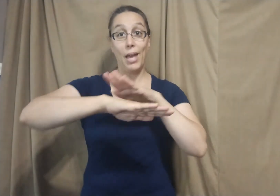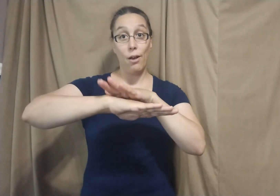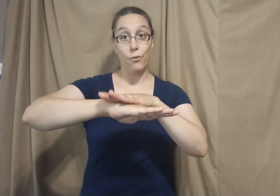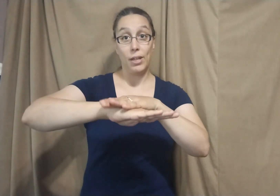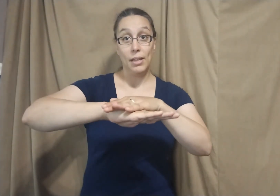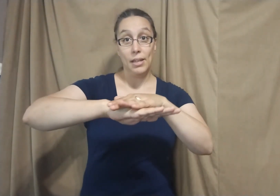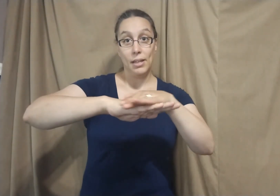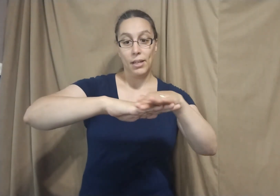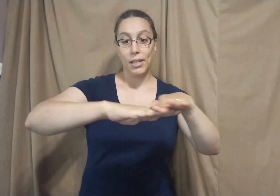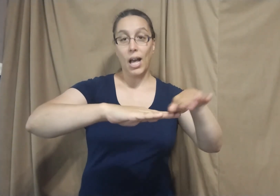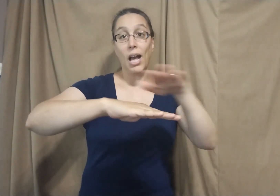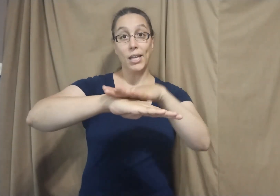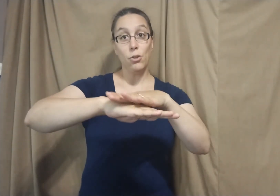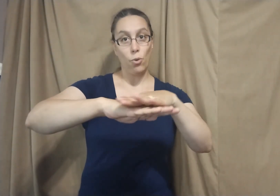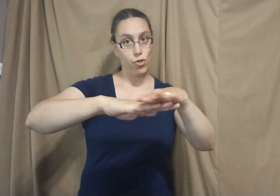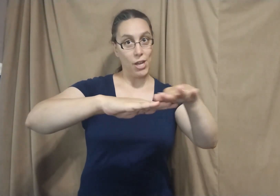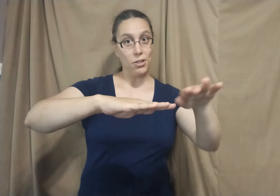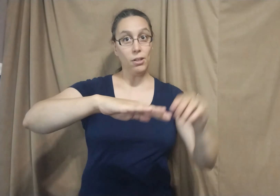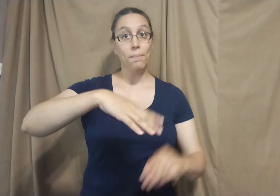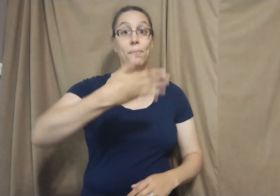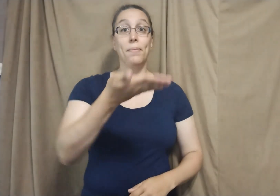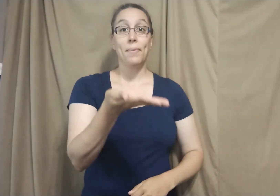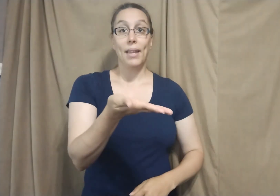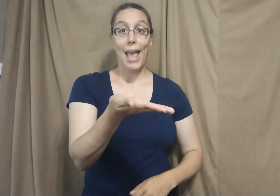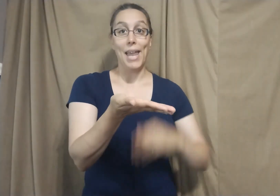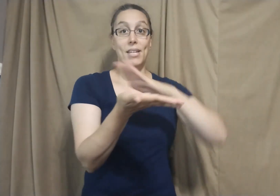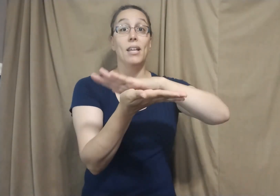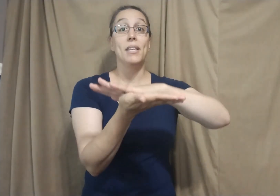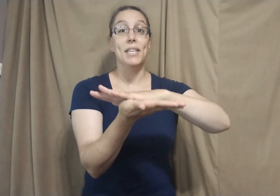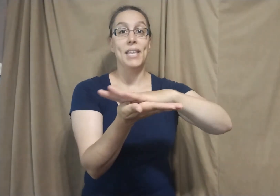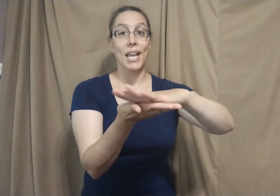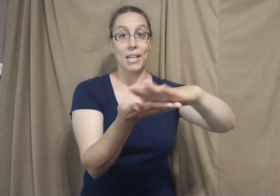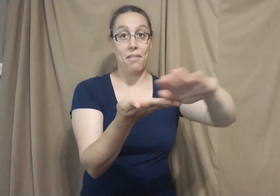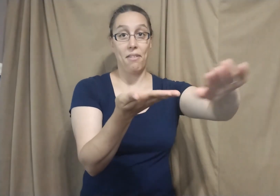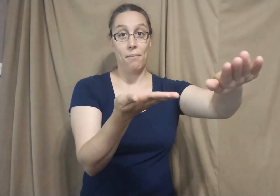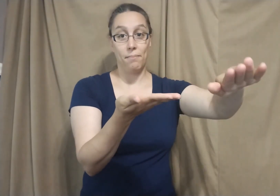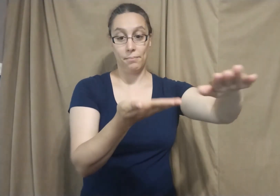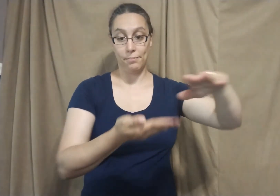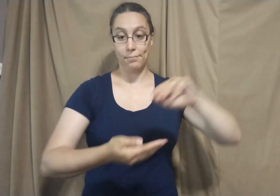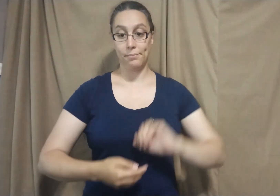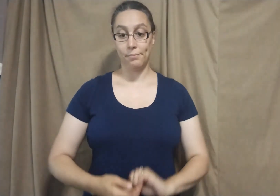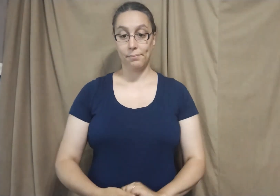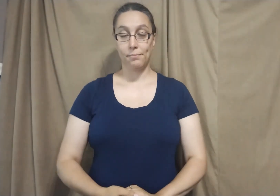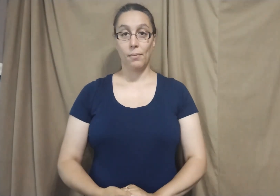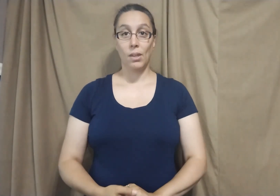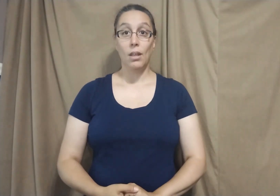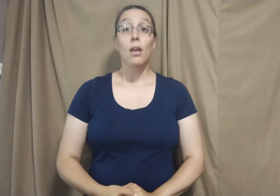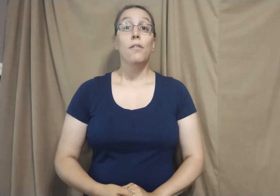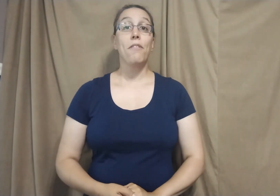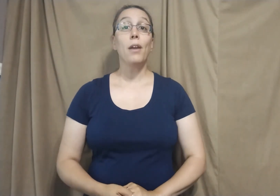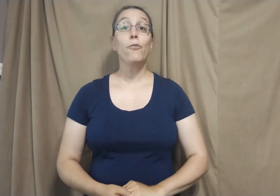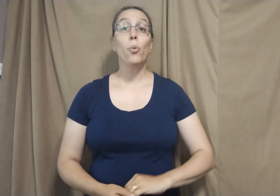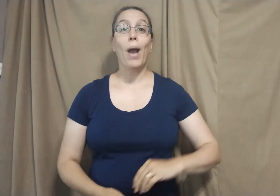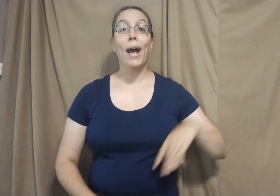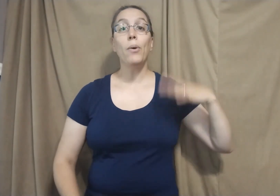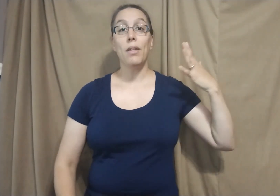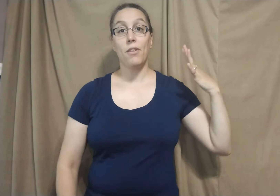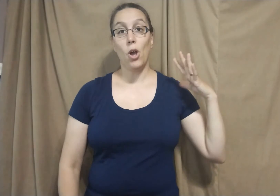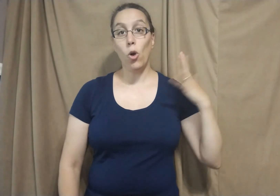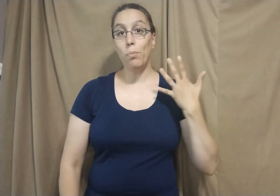have kind or gentle and nice. The sign for wow is an